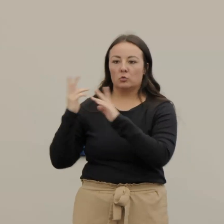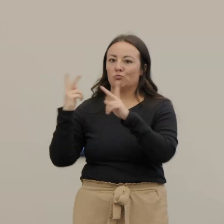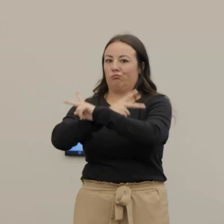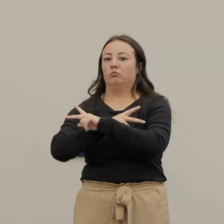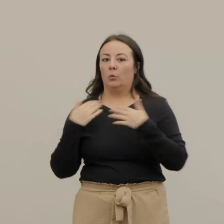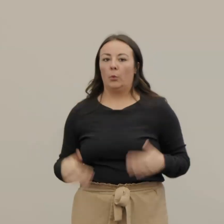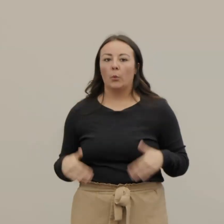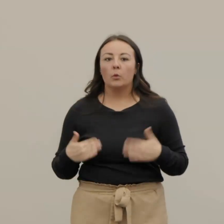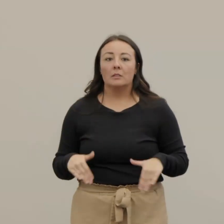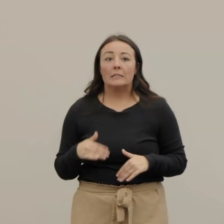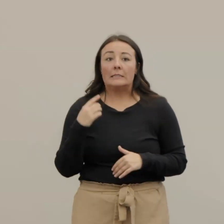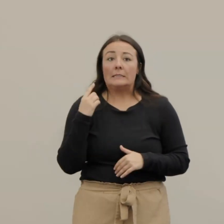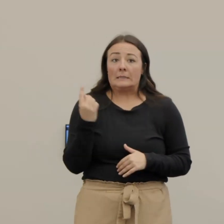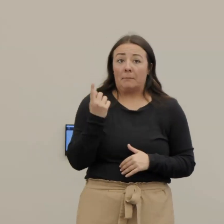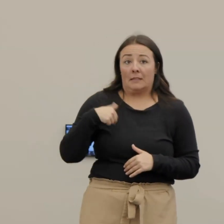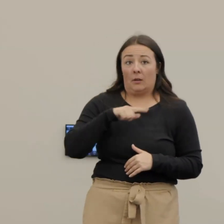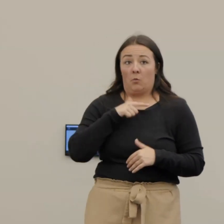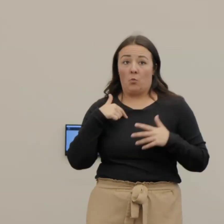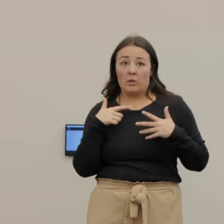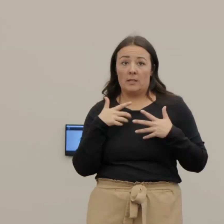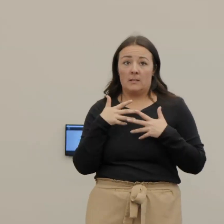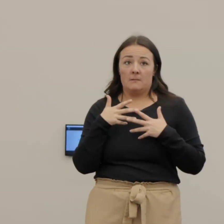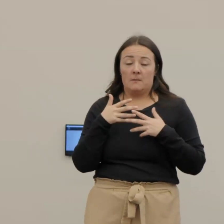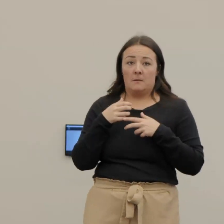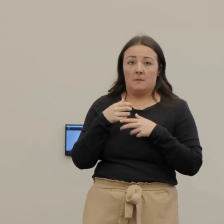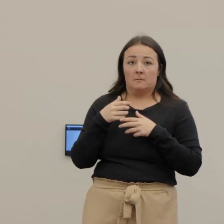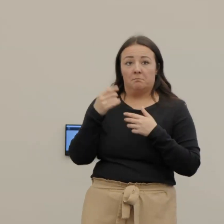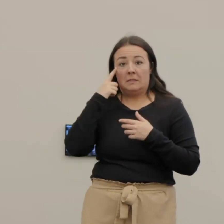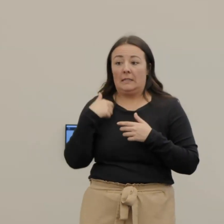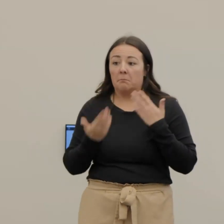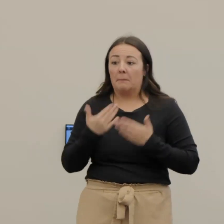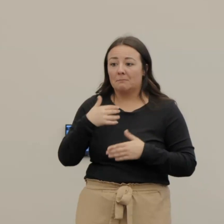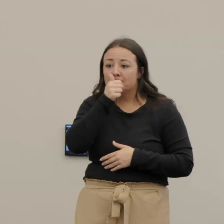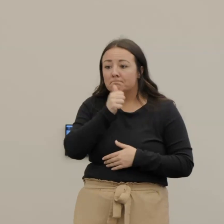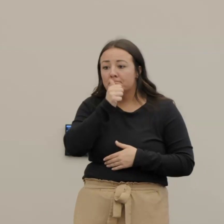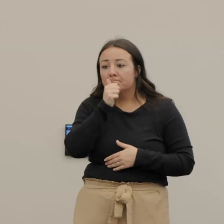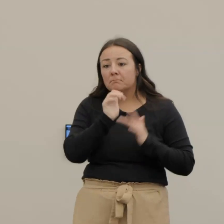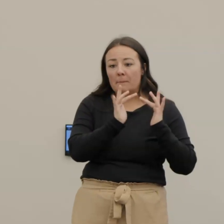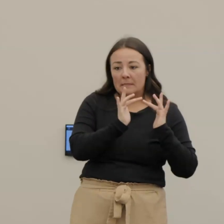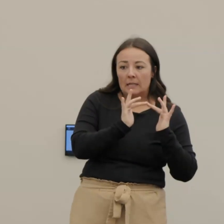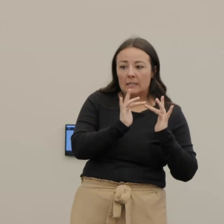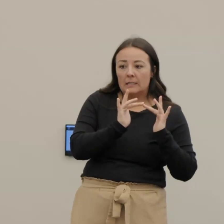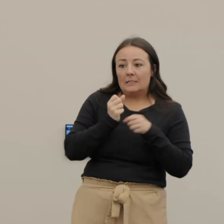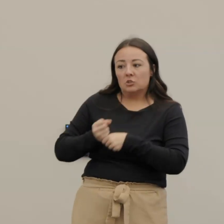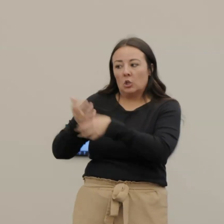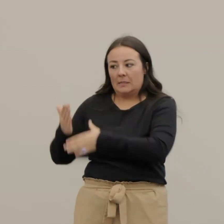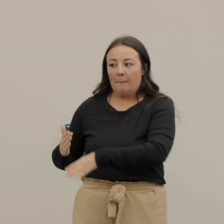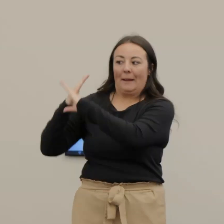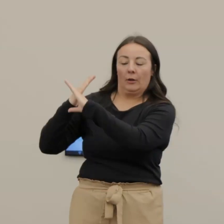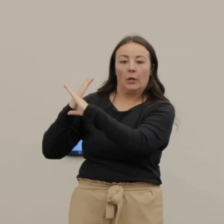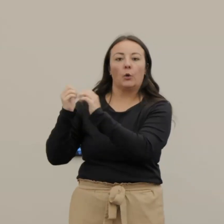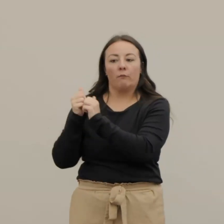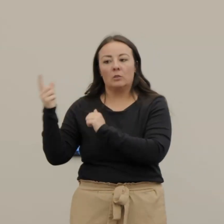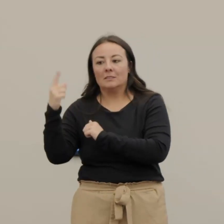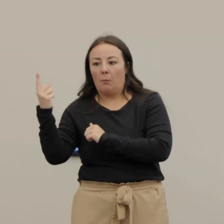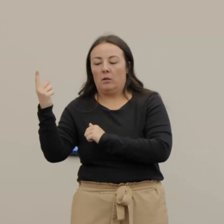site is actually causing a barrier for somebody with a significant cognitive disability.